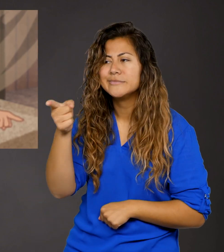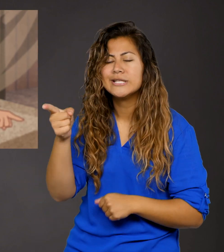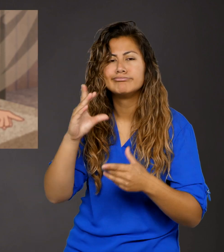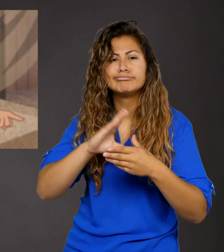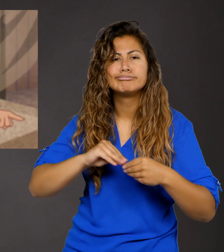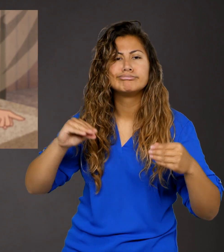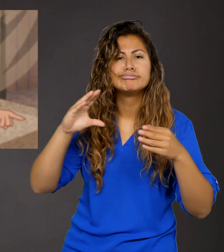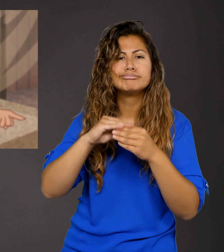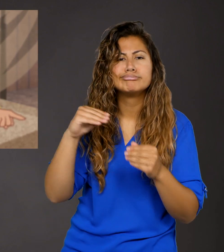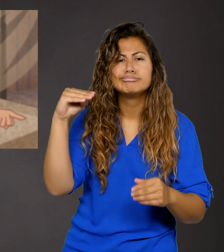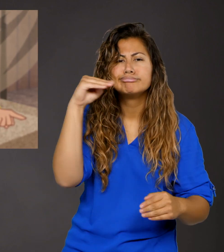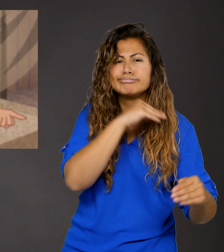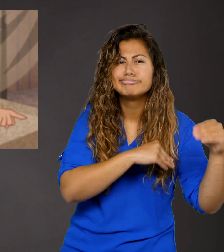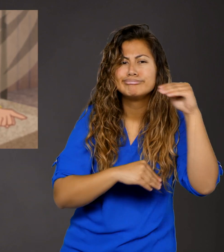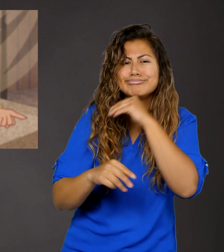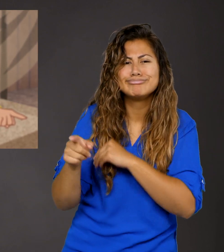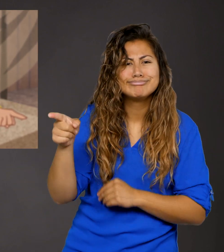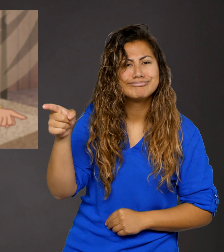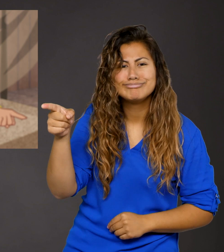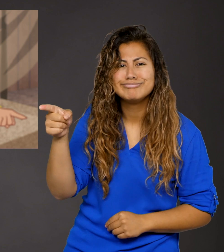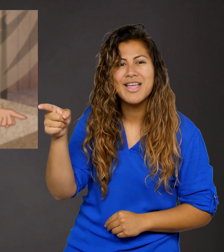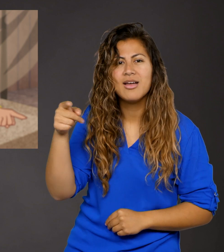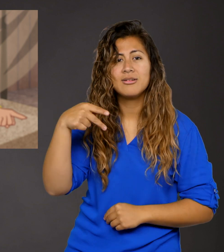She lied to Potiphar about Joseph.